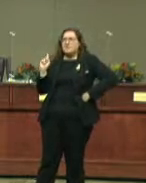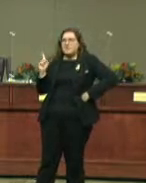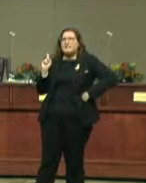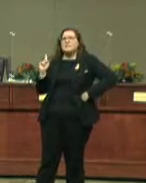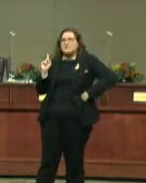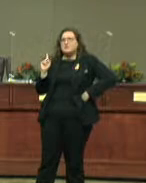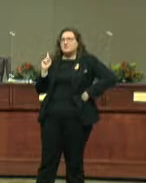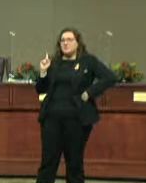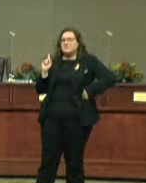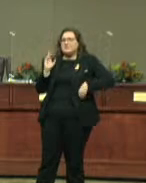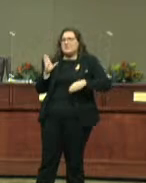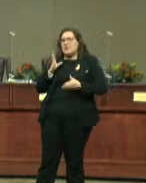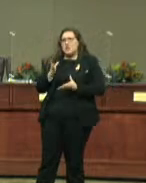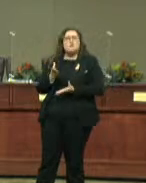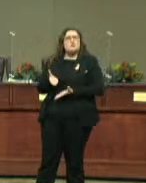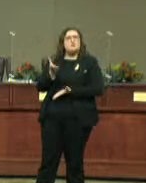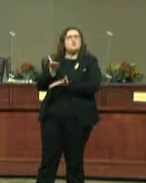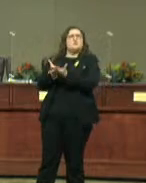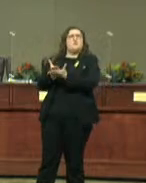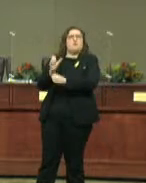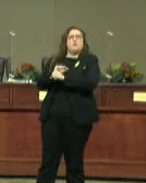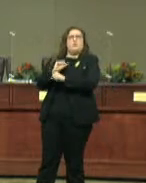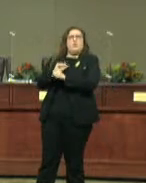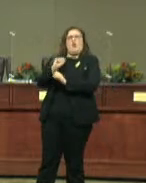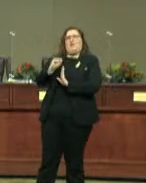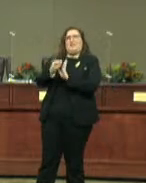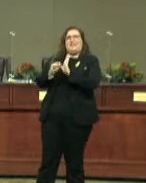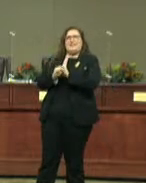with long-term care facilities.